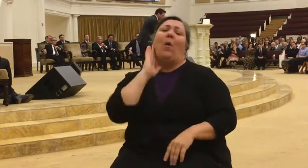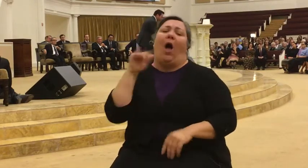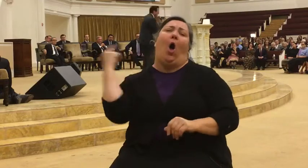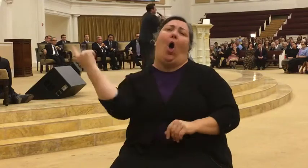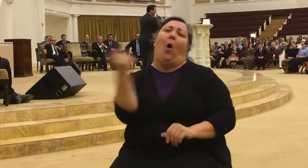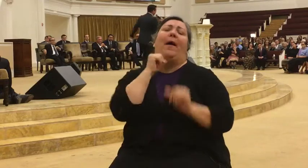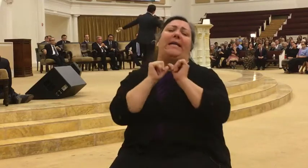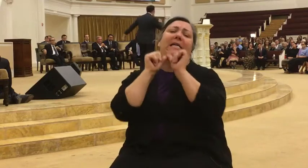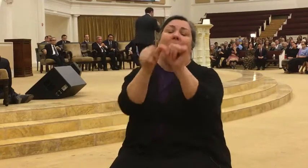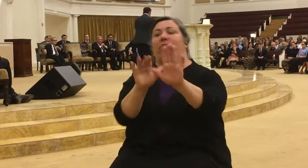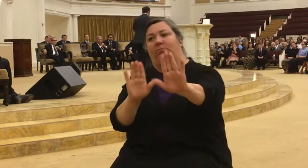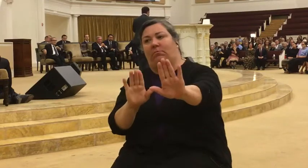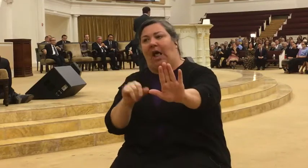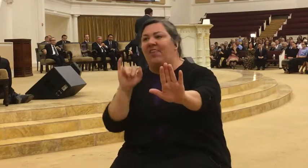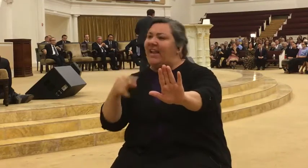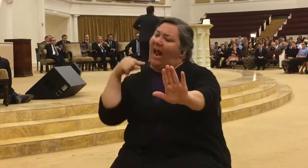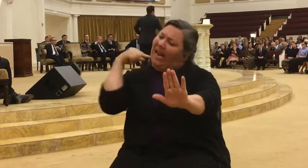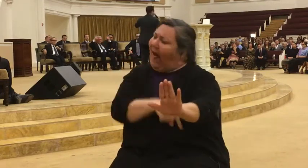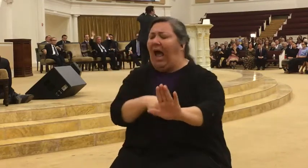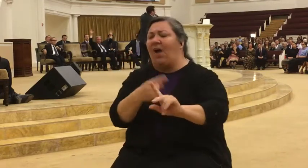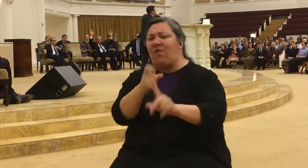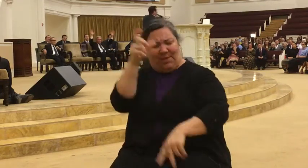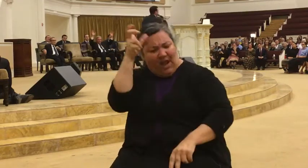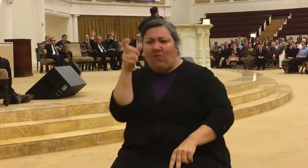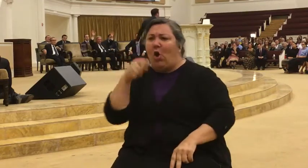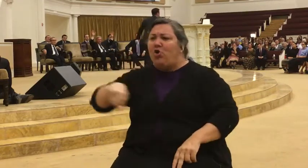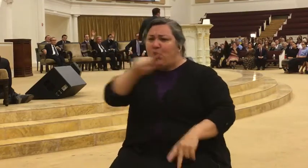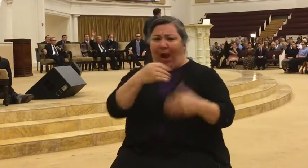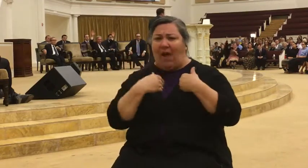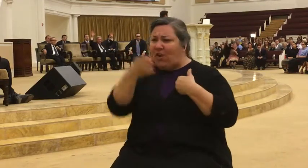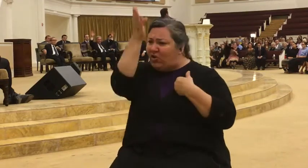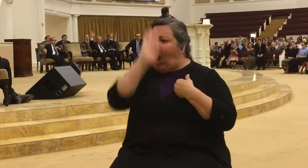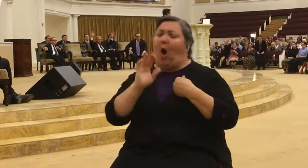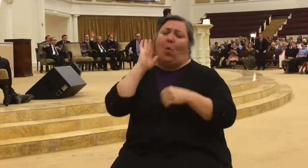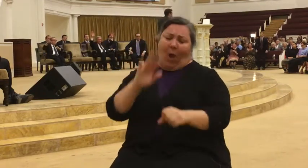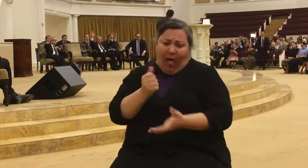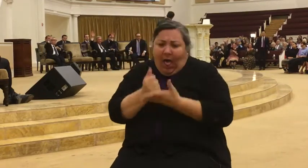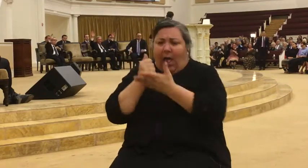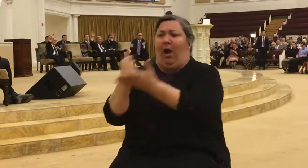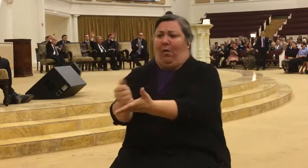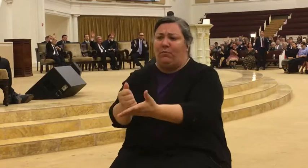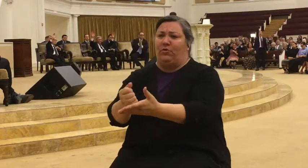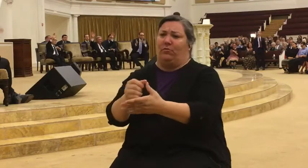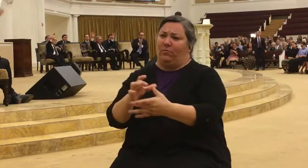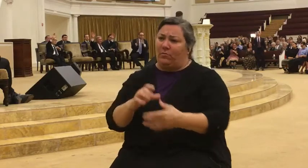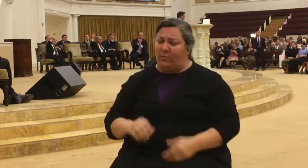gonna be. That's a lie from the devil. You've got a God that'll work with you.